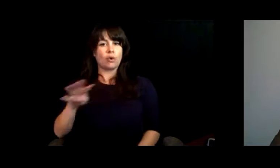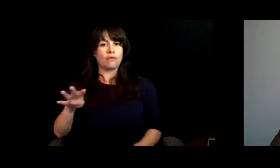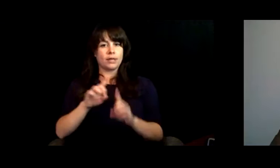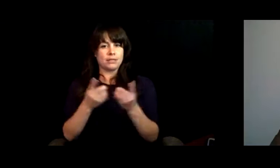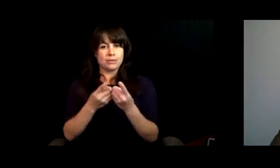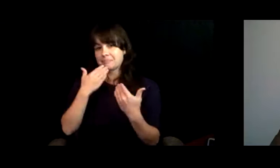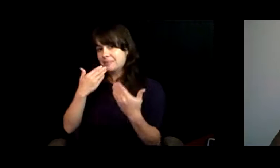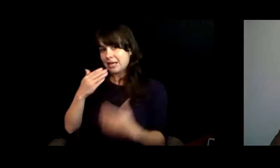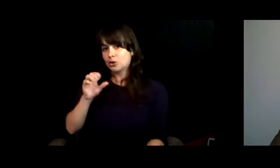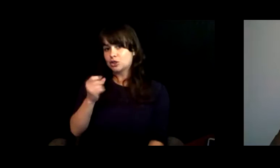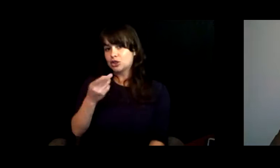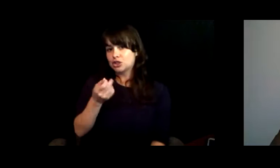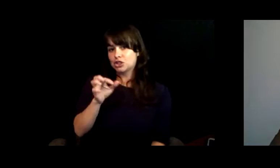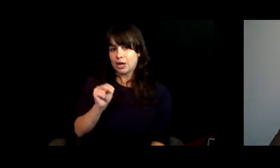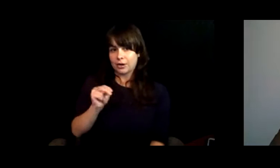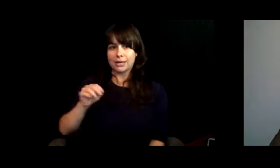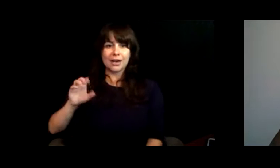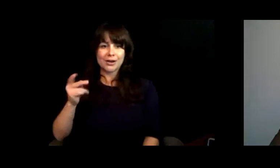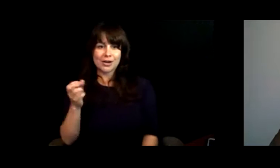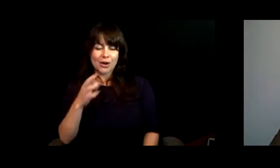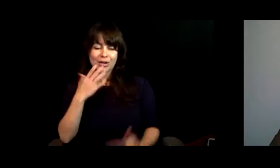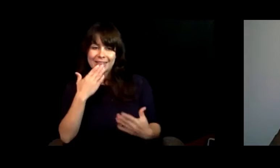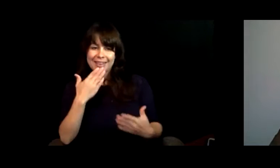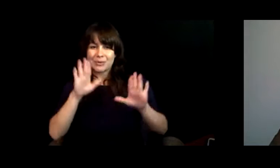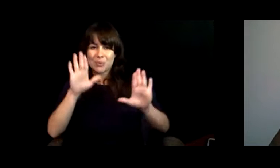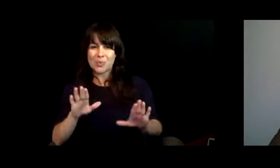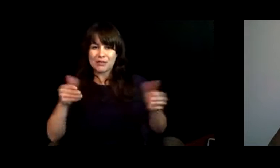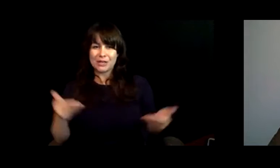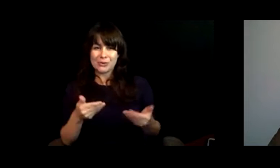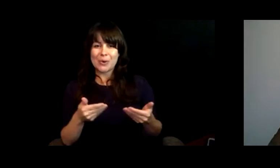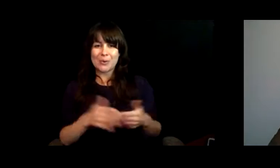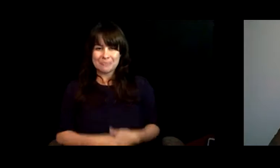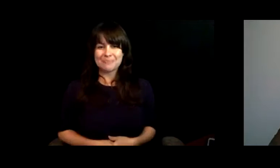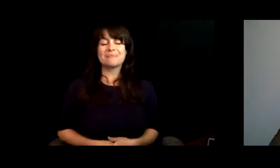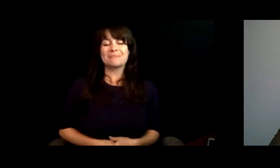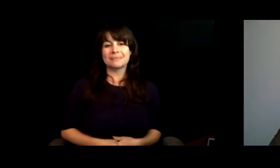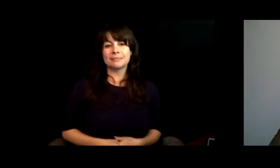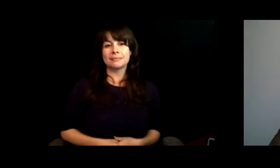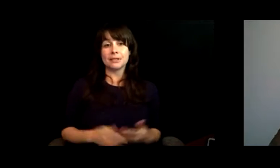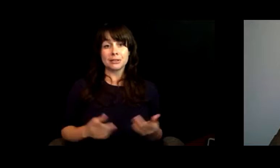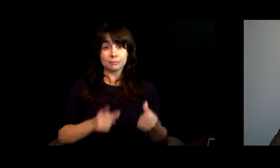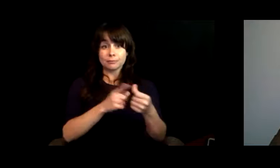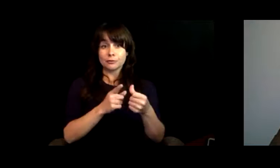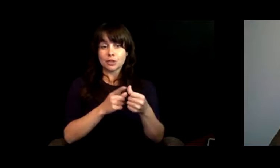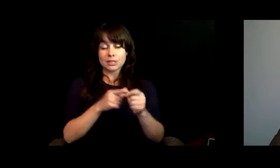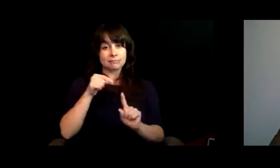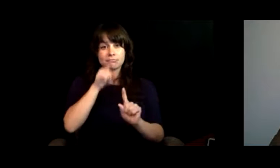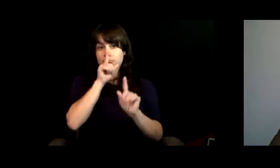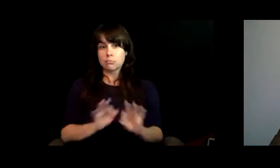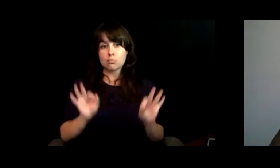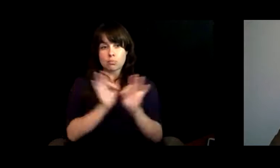Connor, too, for the great introduction. They did a great job. And I'd like to say that, you know, this is the most important